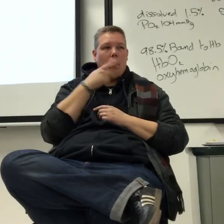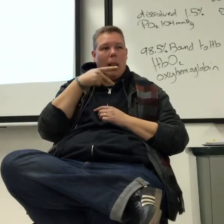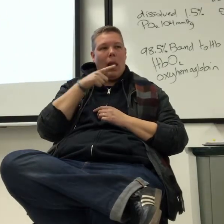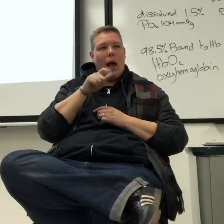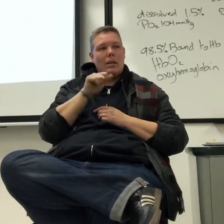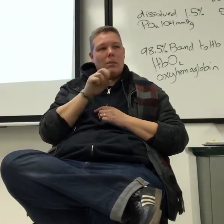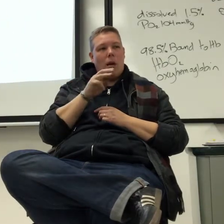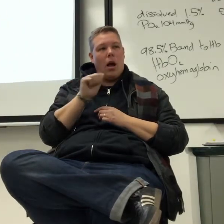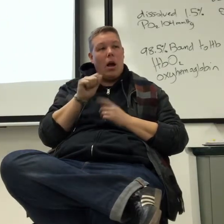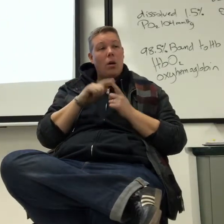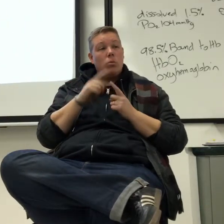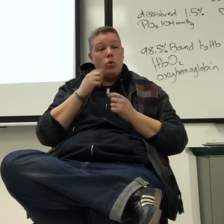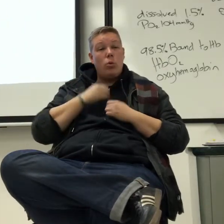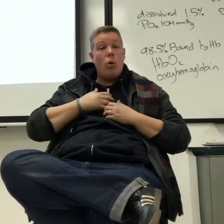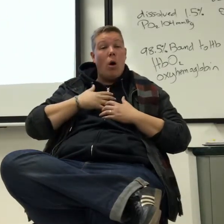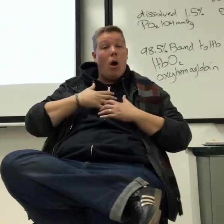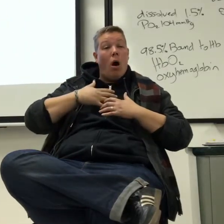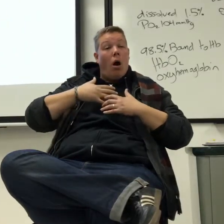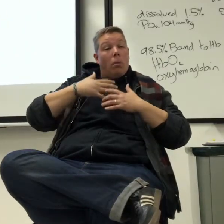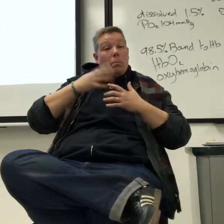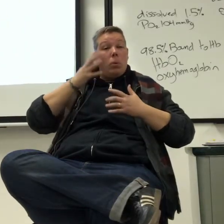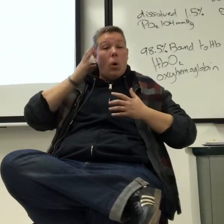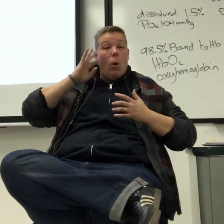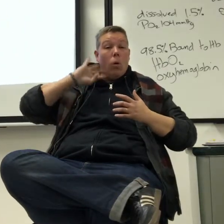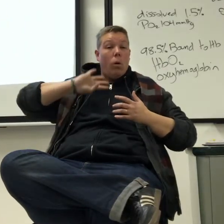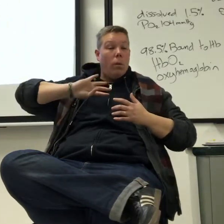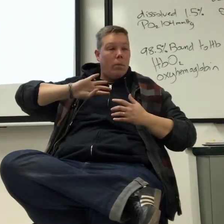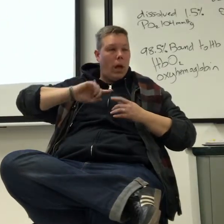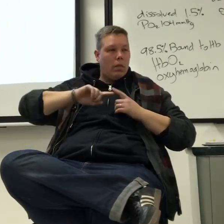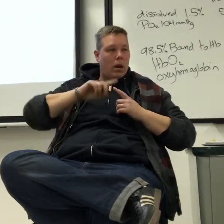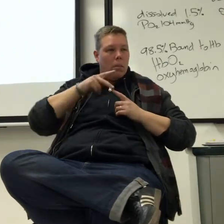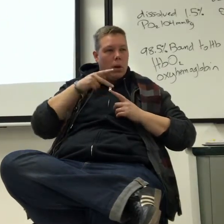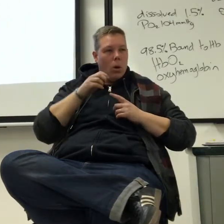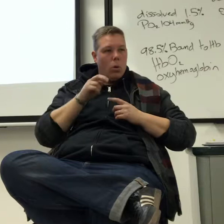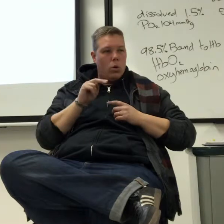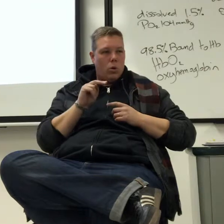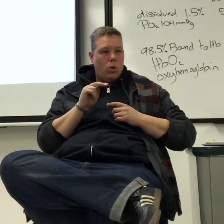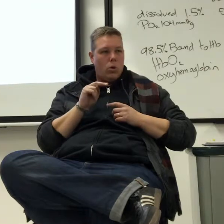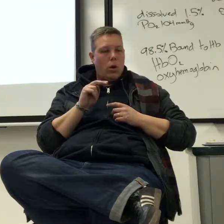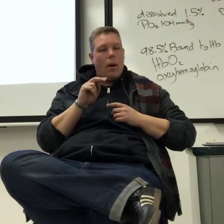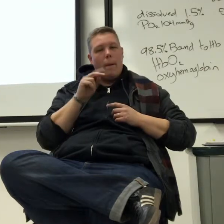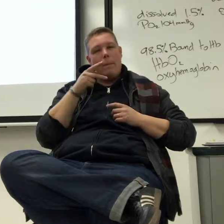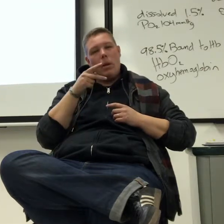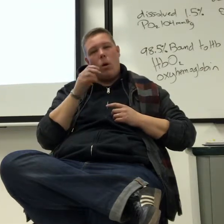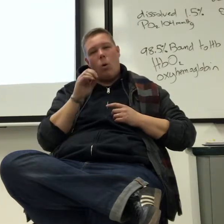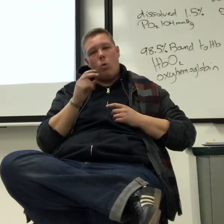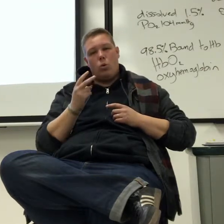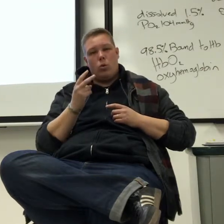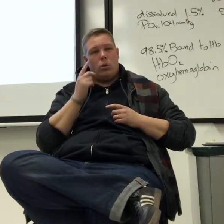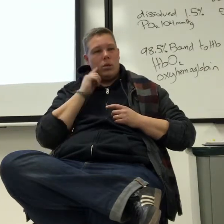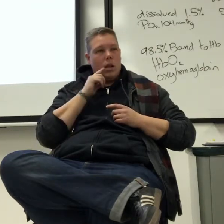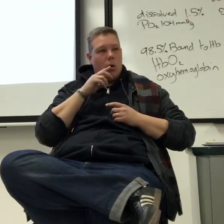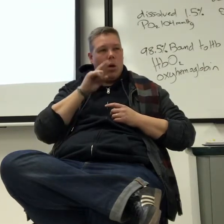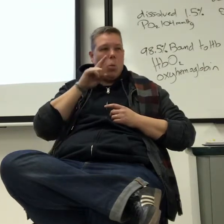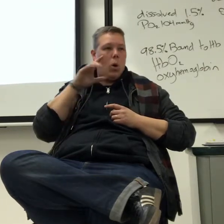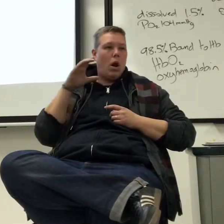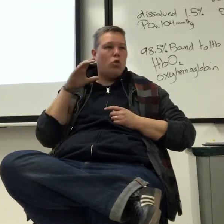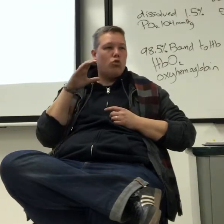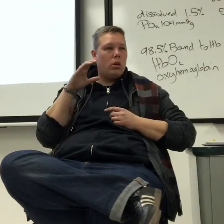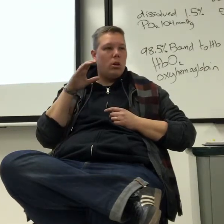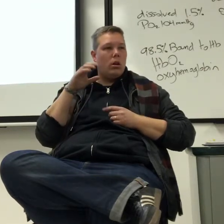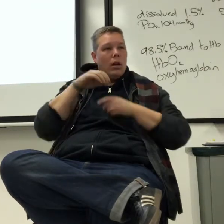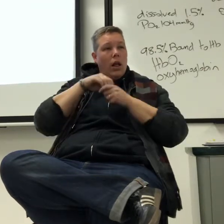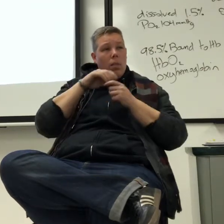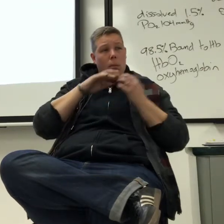breathe, you keep a PO2 of about 100 in the alveolar space. All it can do is equilibrate, so then you get a PO2 of 100 in the